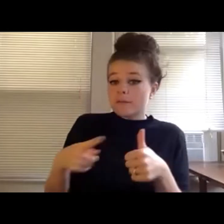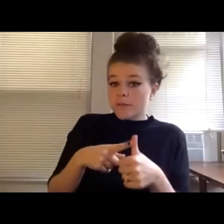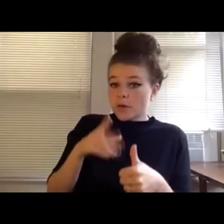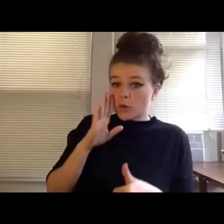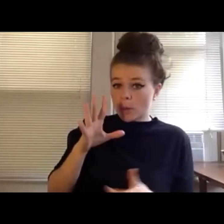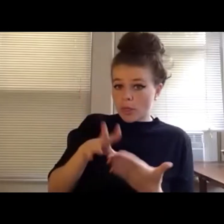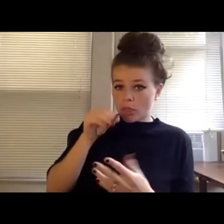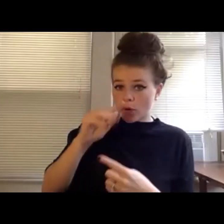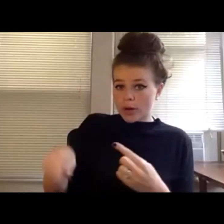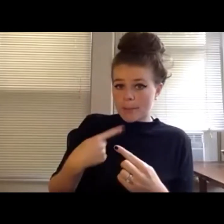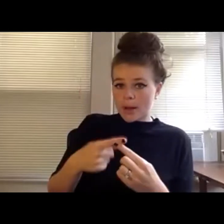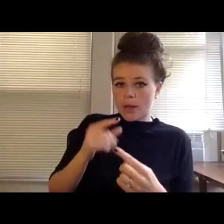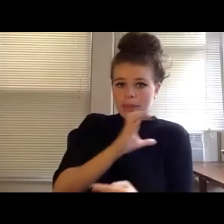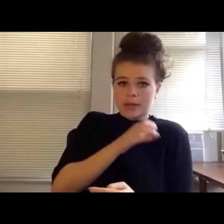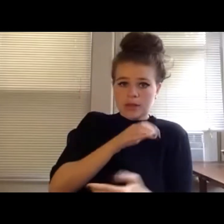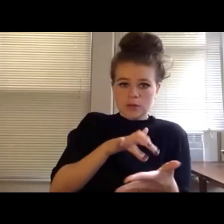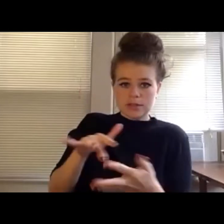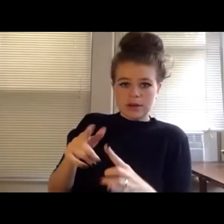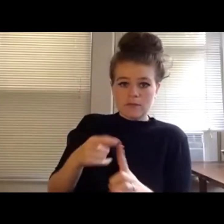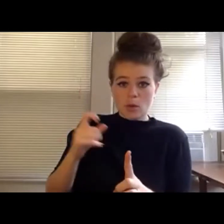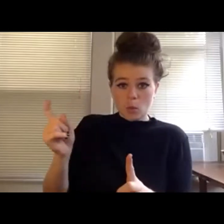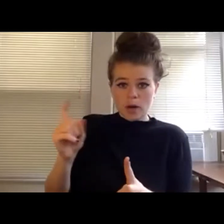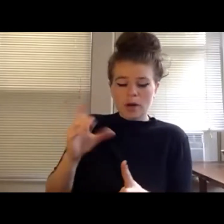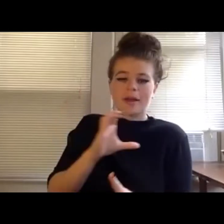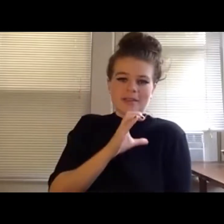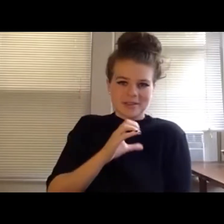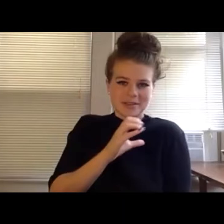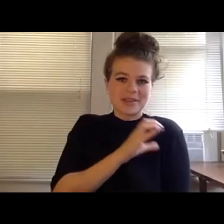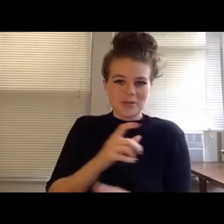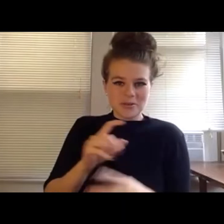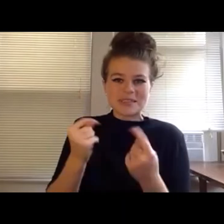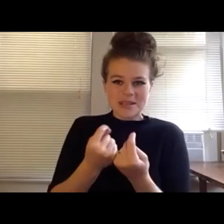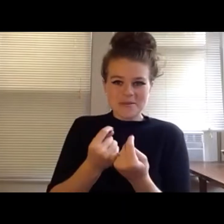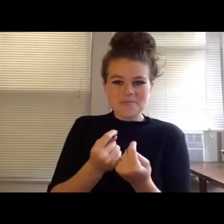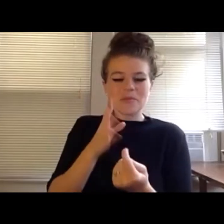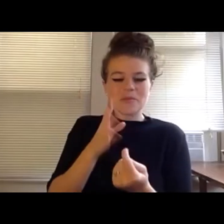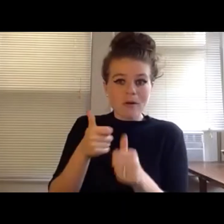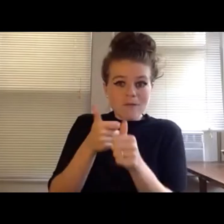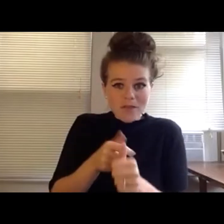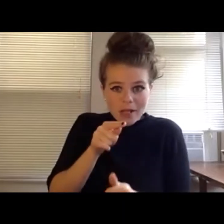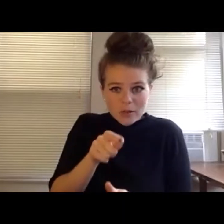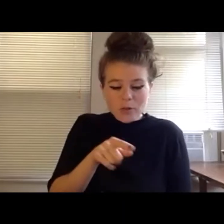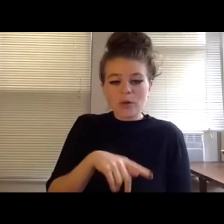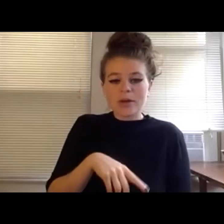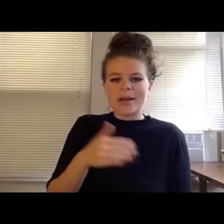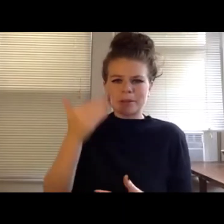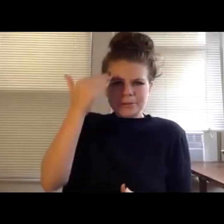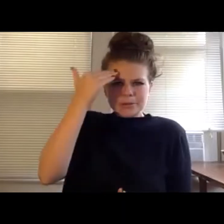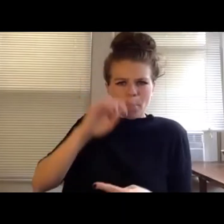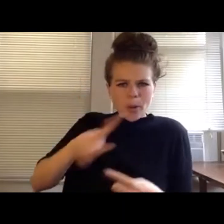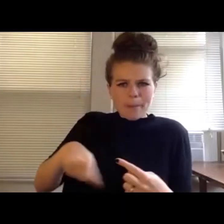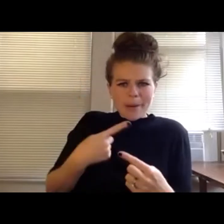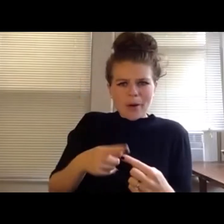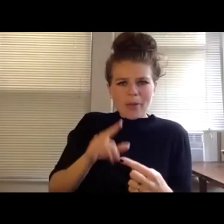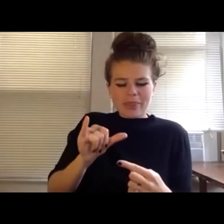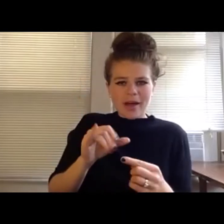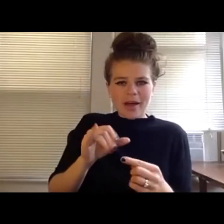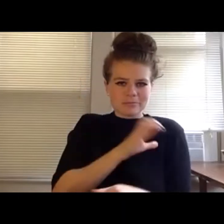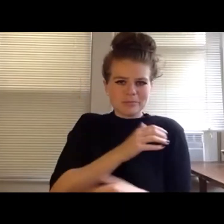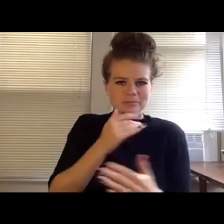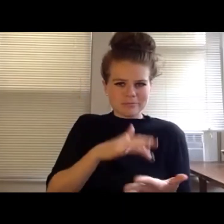this clinical study from the clinical team that follows you, that actually knows about this clinical study. They